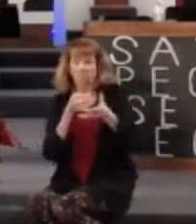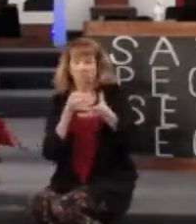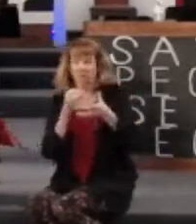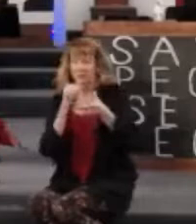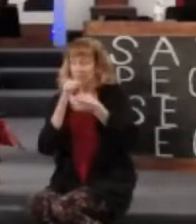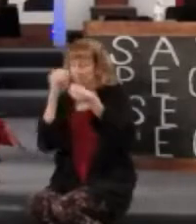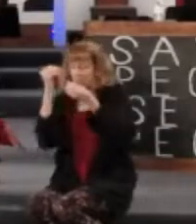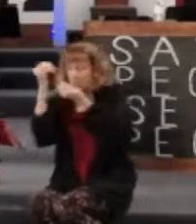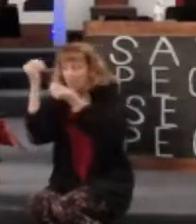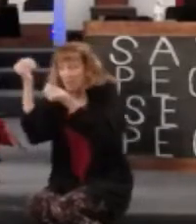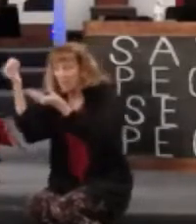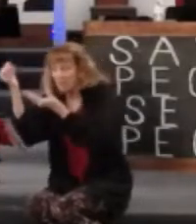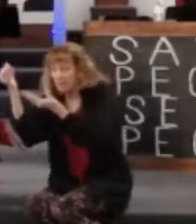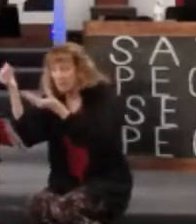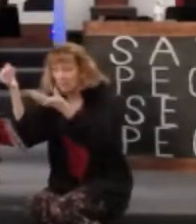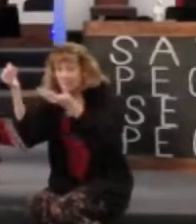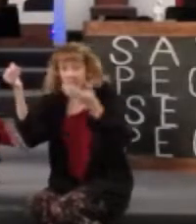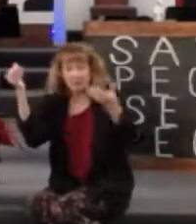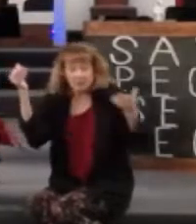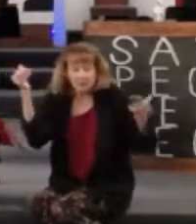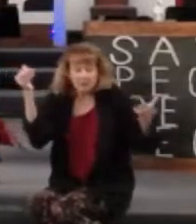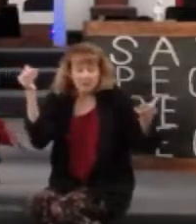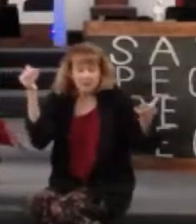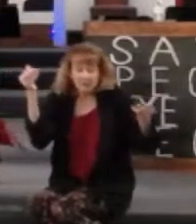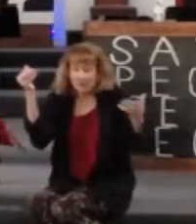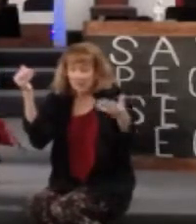It doesn't go well with you.